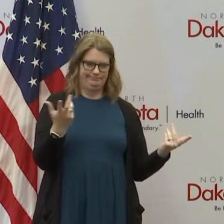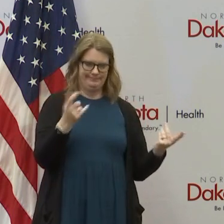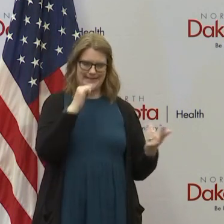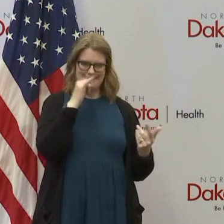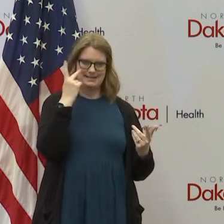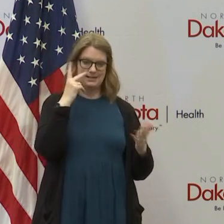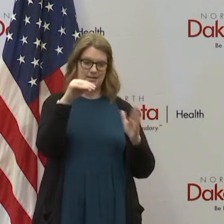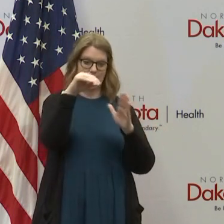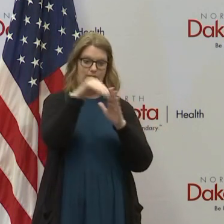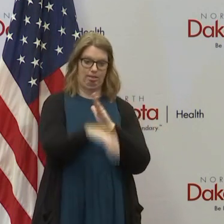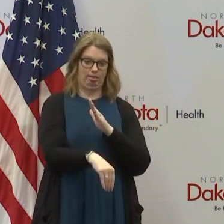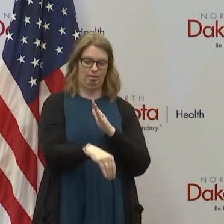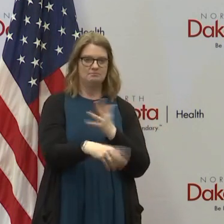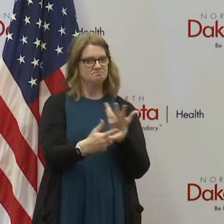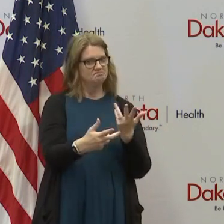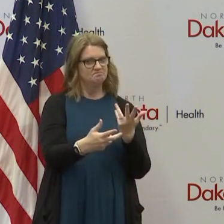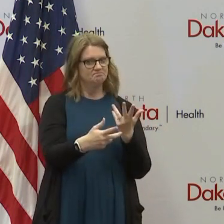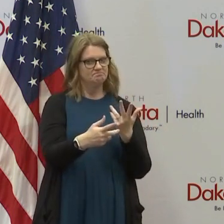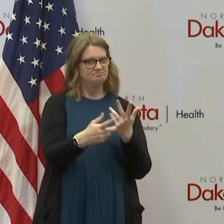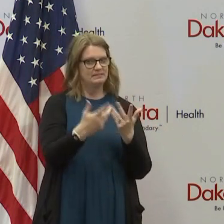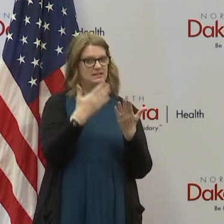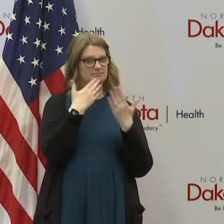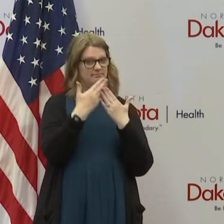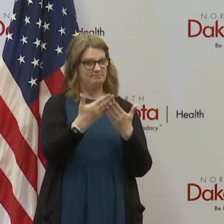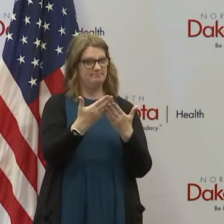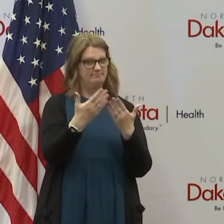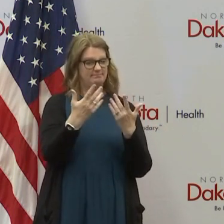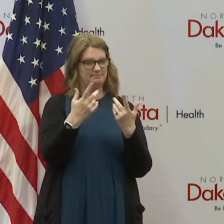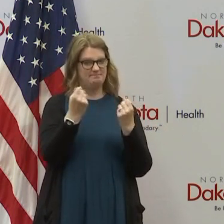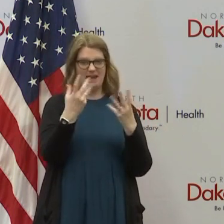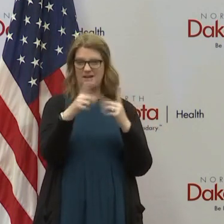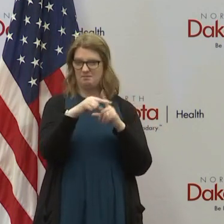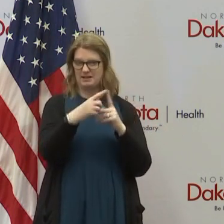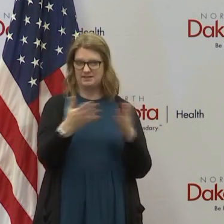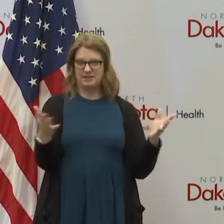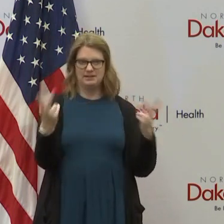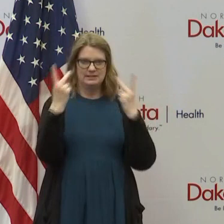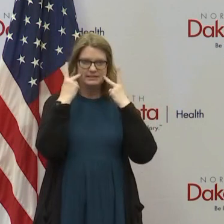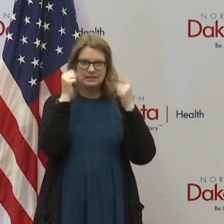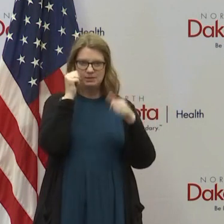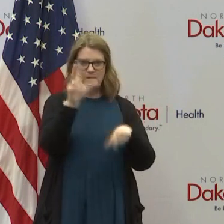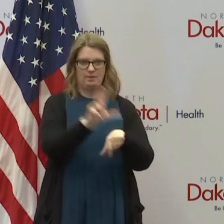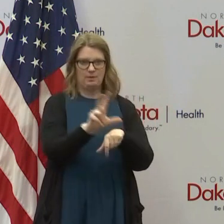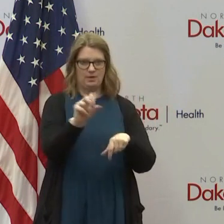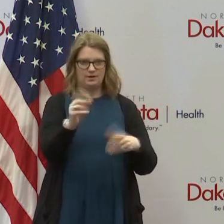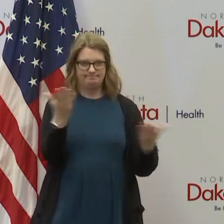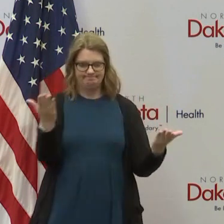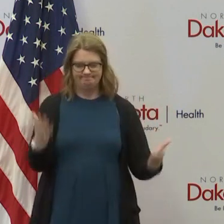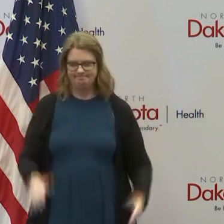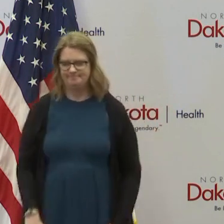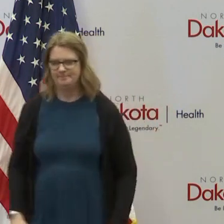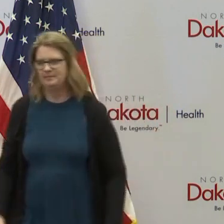drop. So good news, lots of things to be thankful for. And again, thank you all, and we'll see you tomorrow at 3:30.